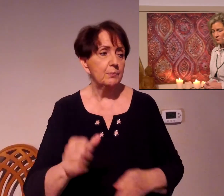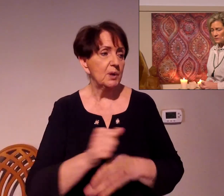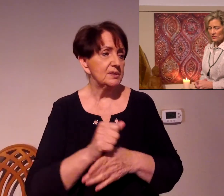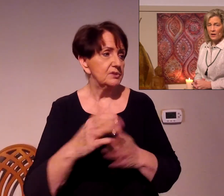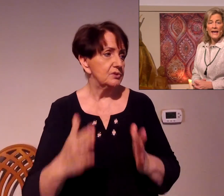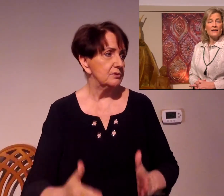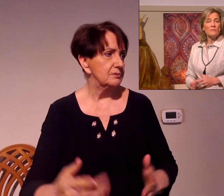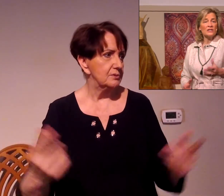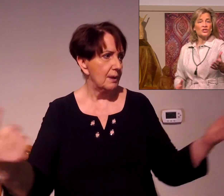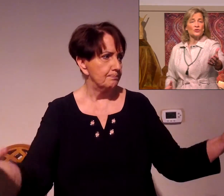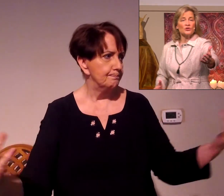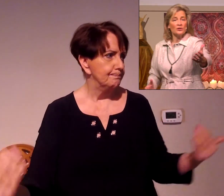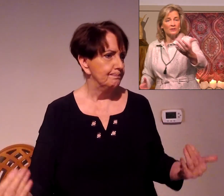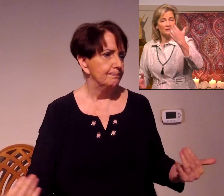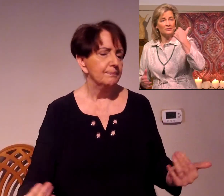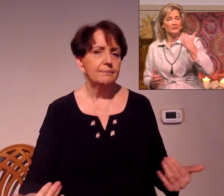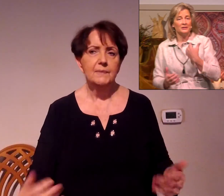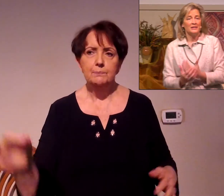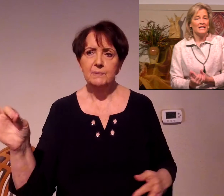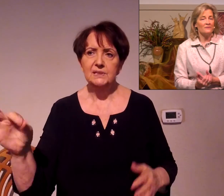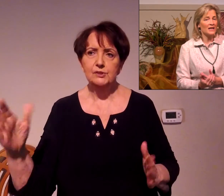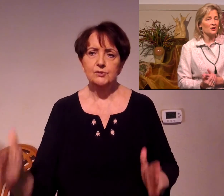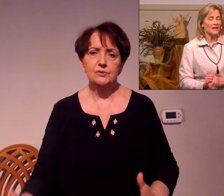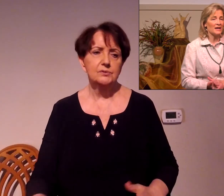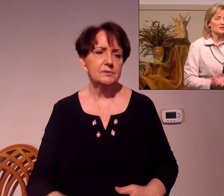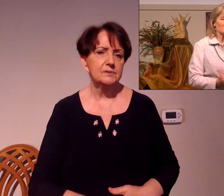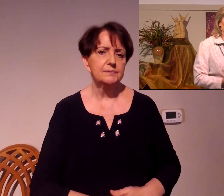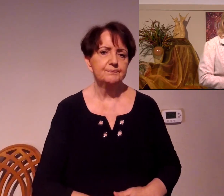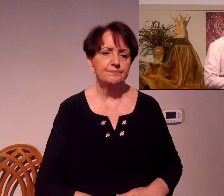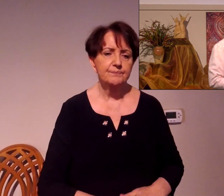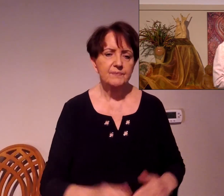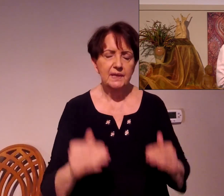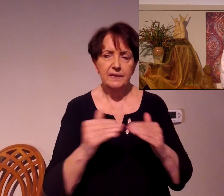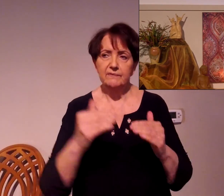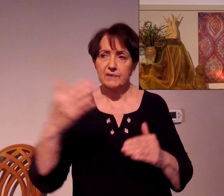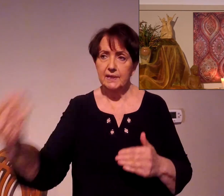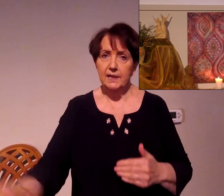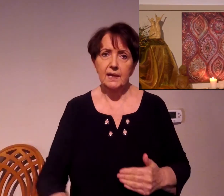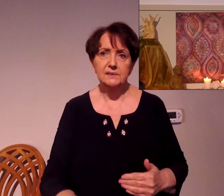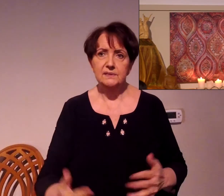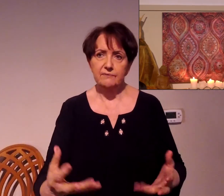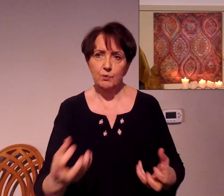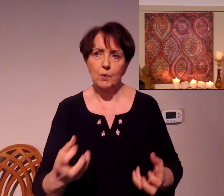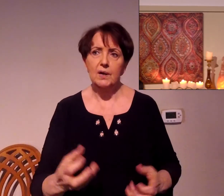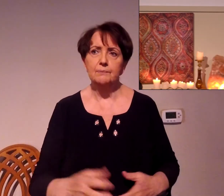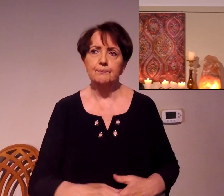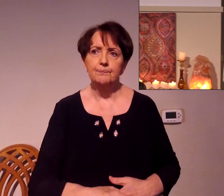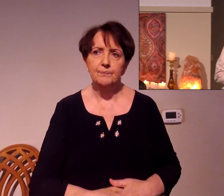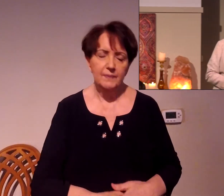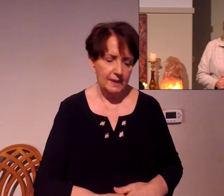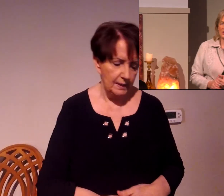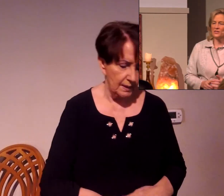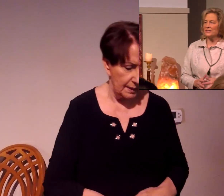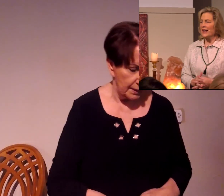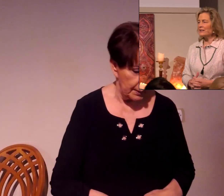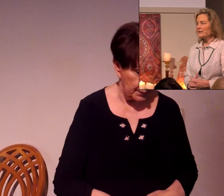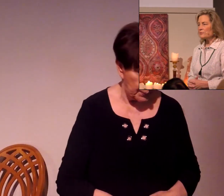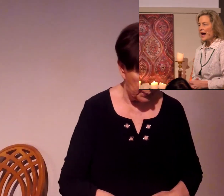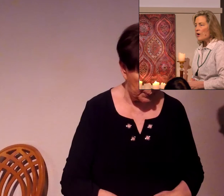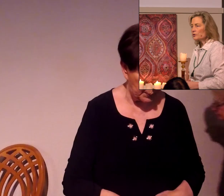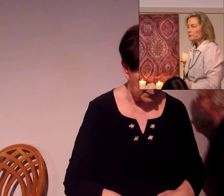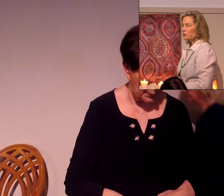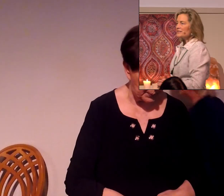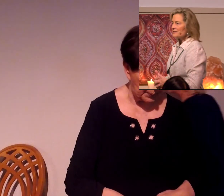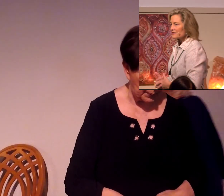up, and ministers, even our guest, if you would like. It's up to you. We stand